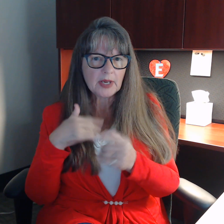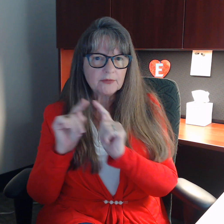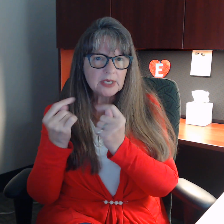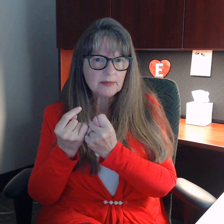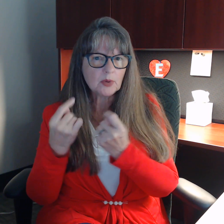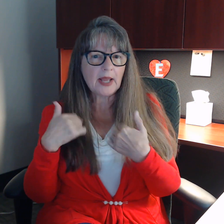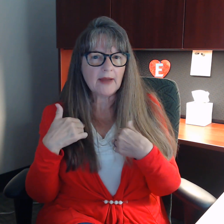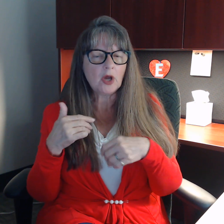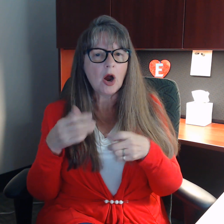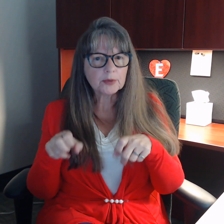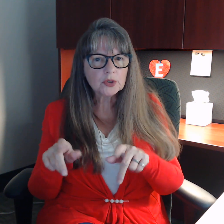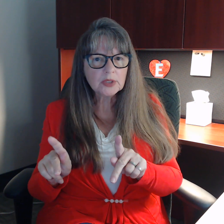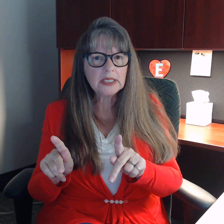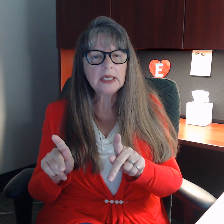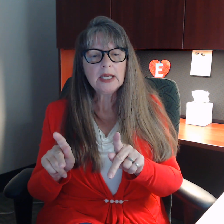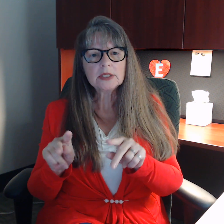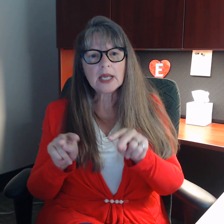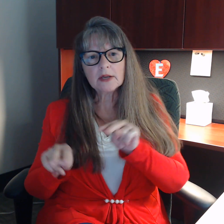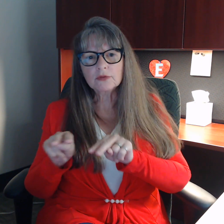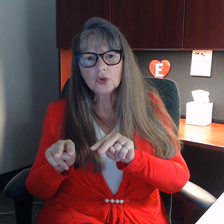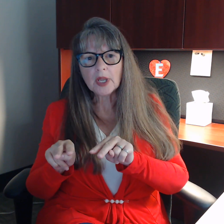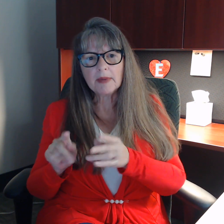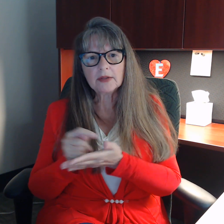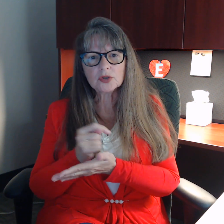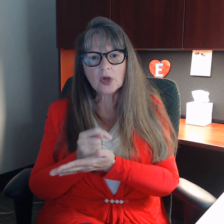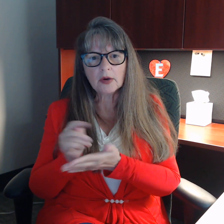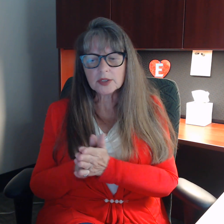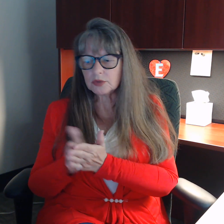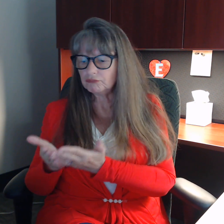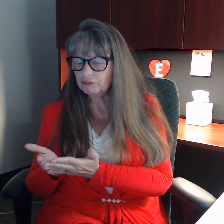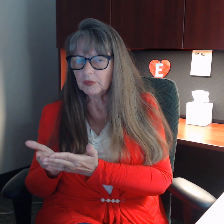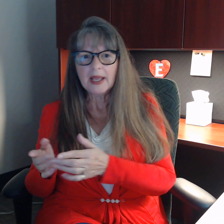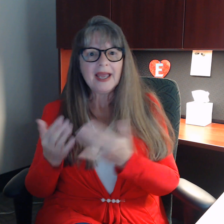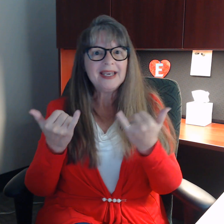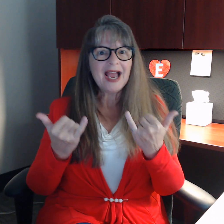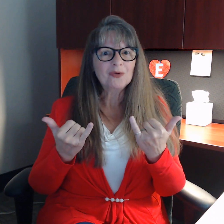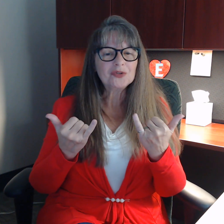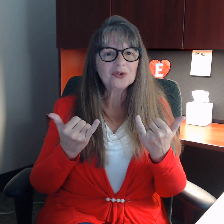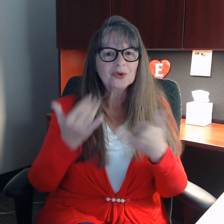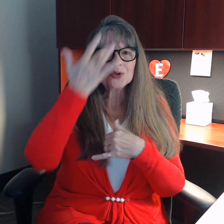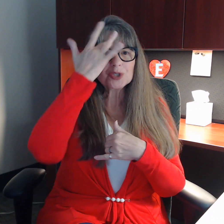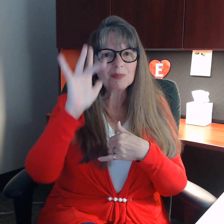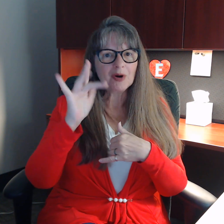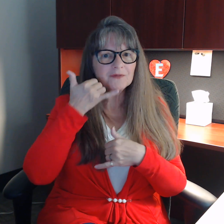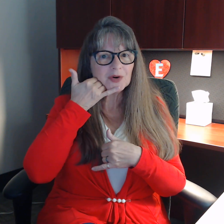have teams, so I would have an opportunity to kind of look at my thesaurus. And now with your